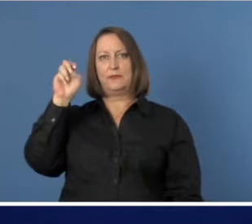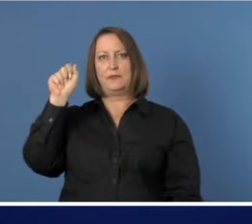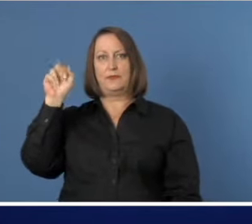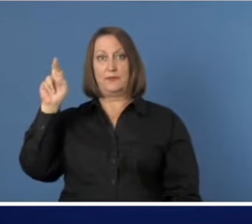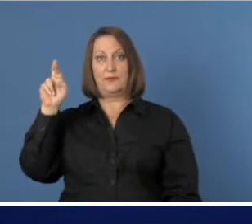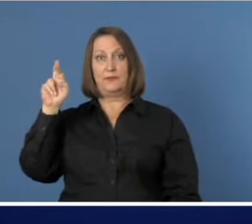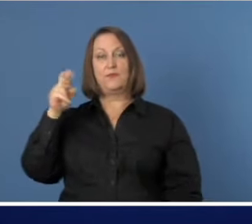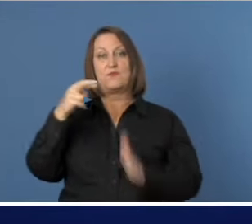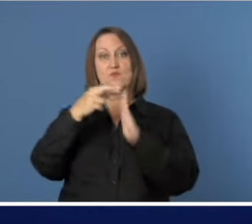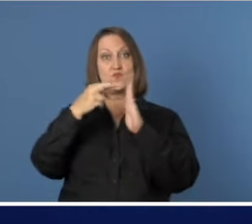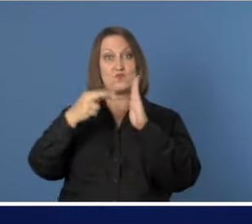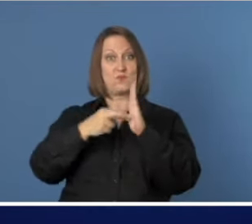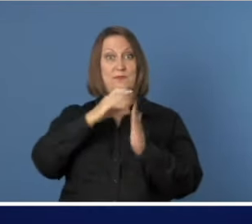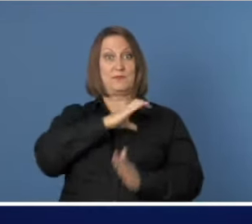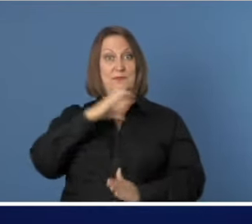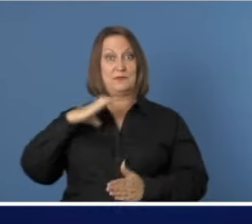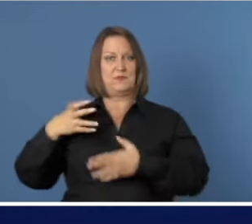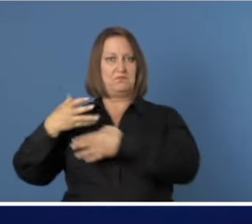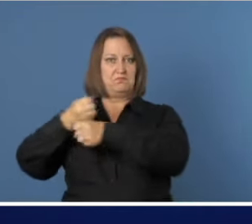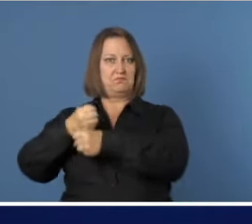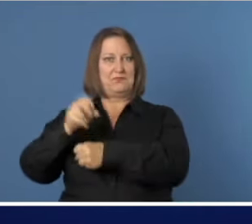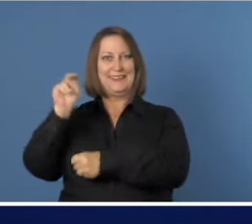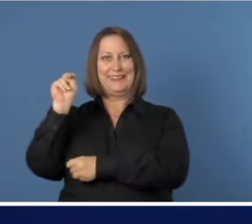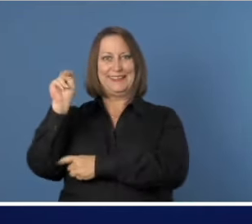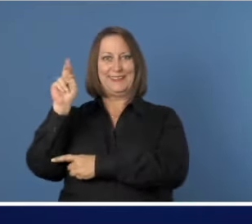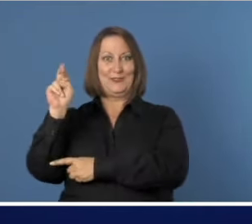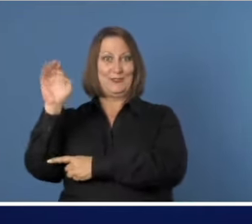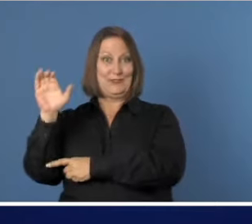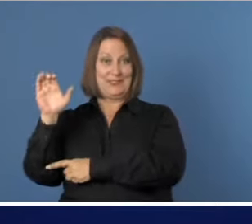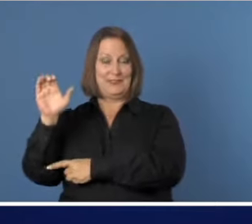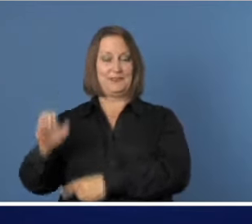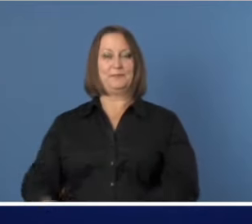Commission, or NRC,